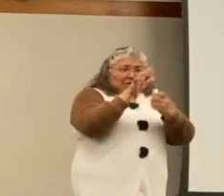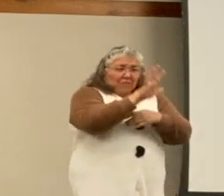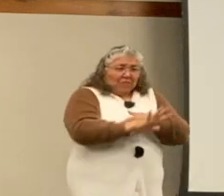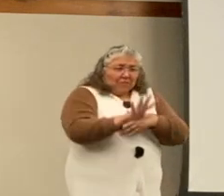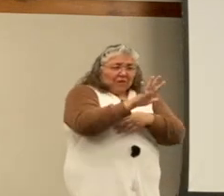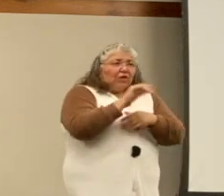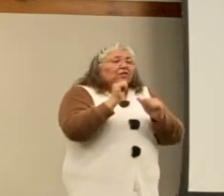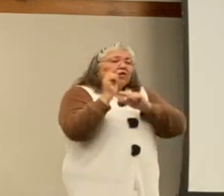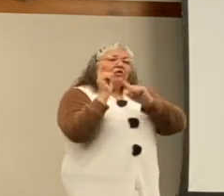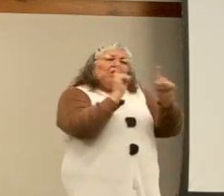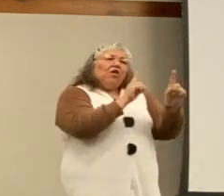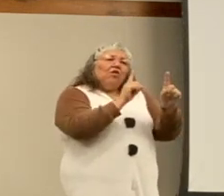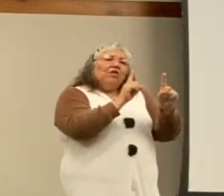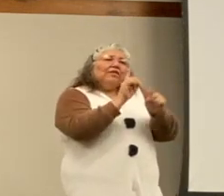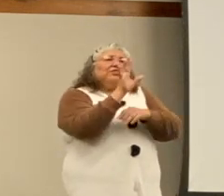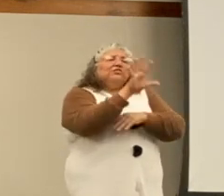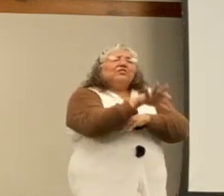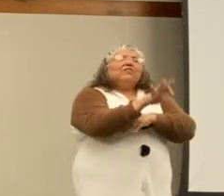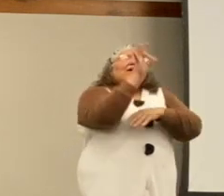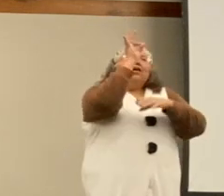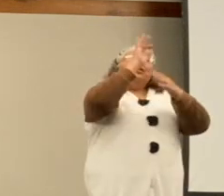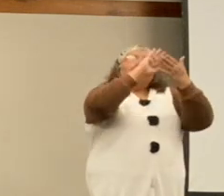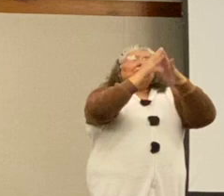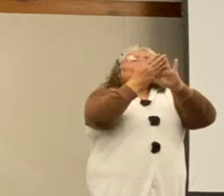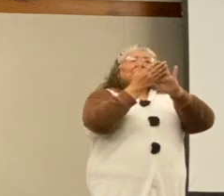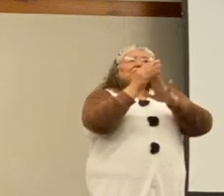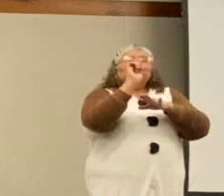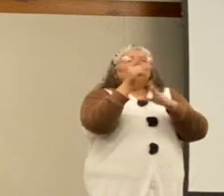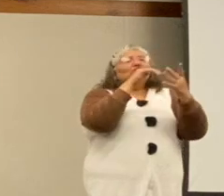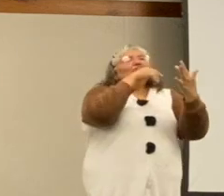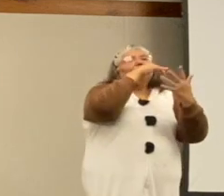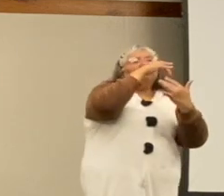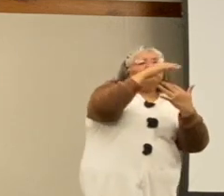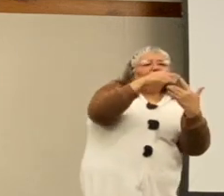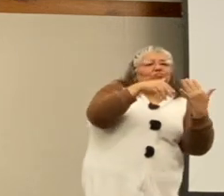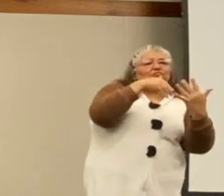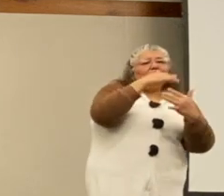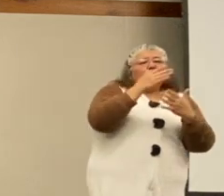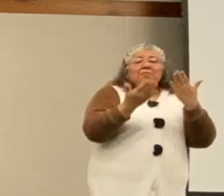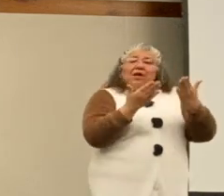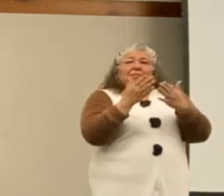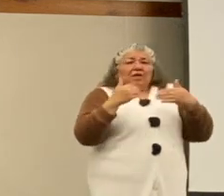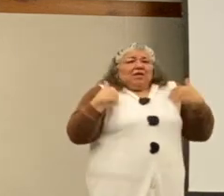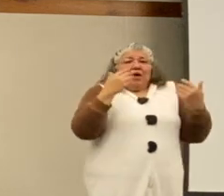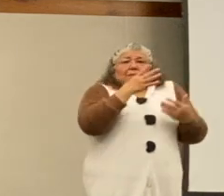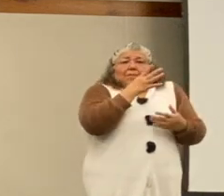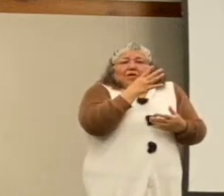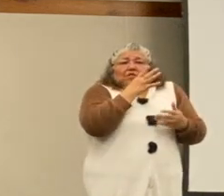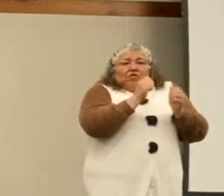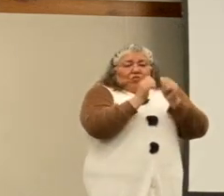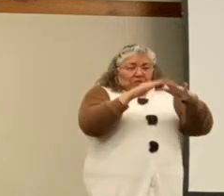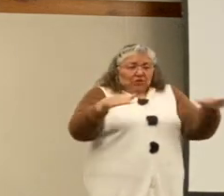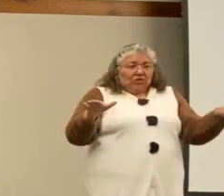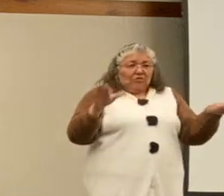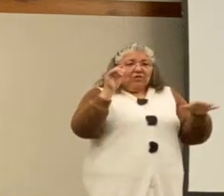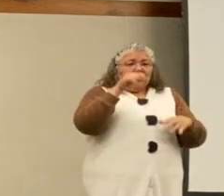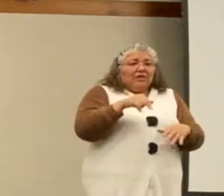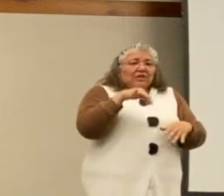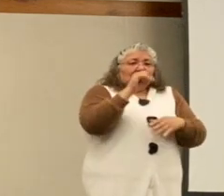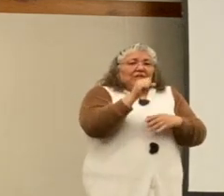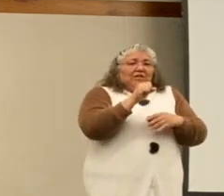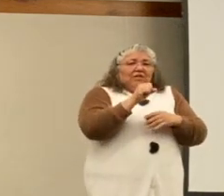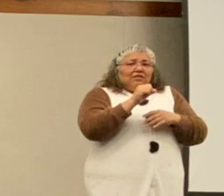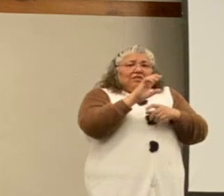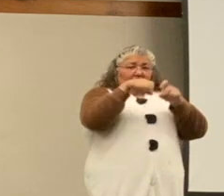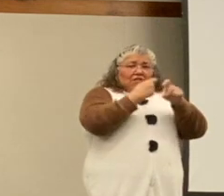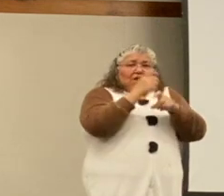you can go and find peace and just hang? Maybe for young mothers with children, it's a locked